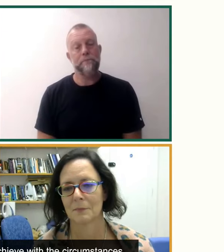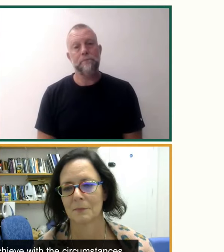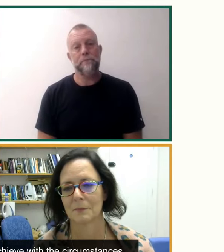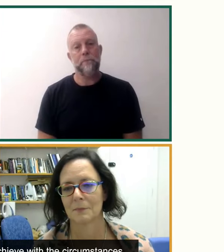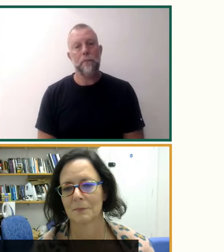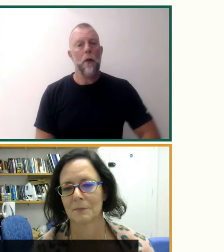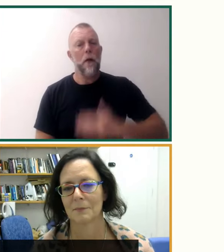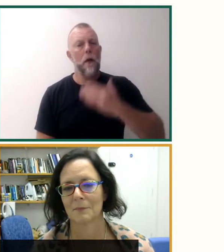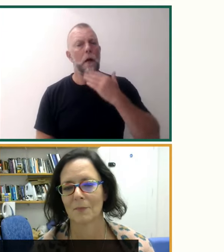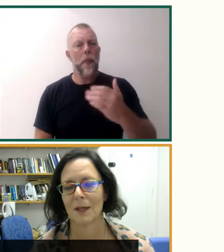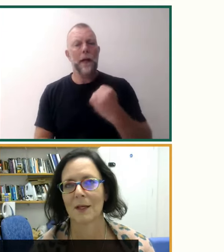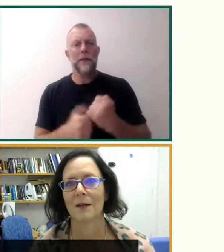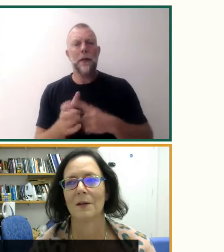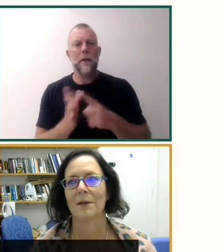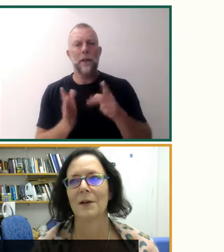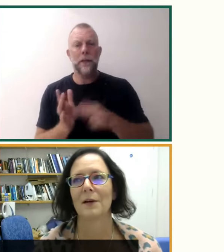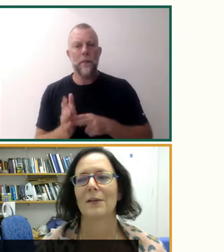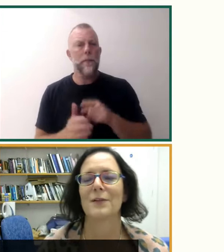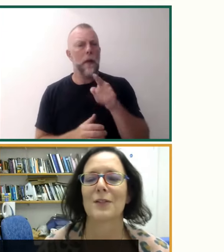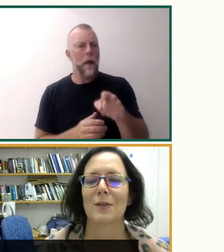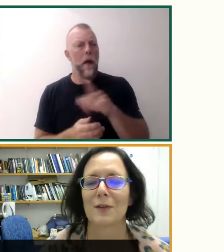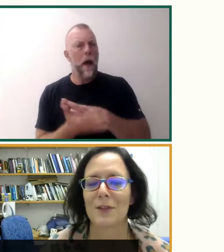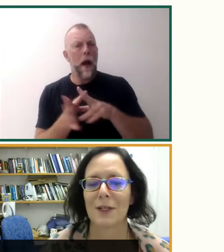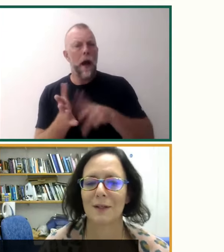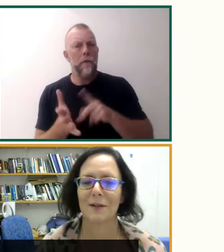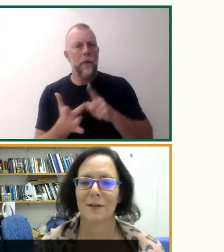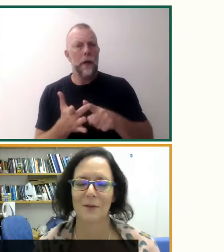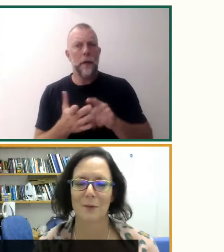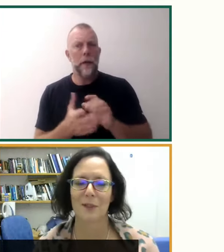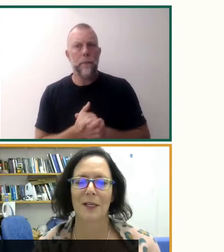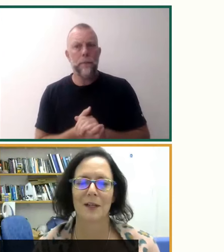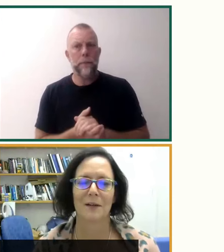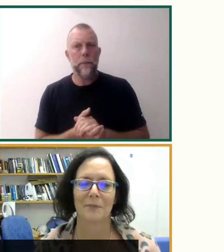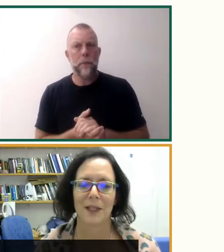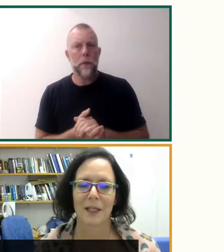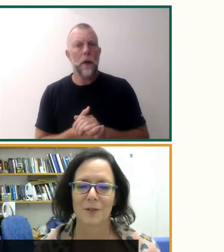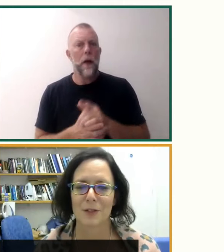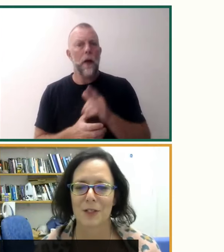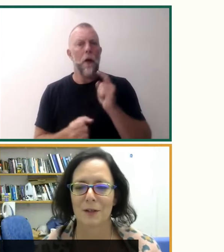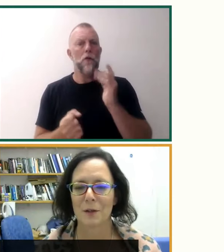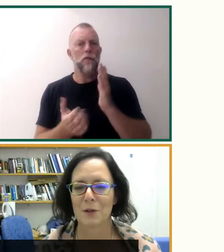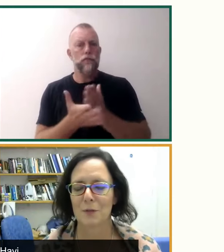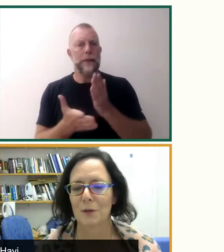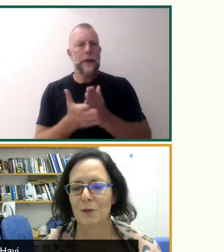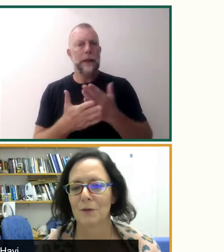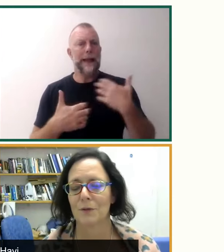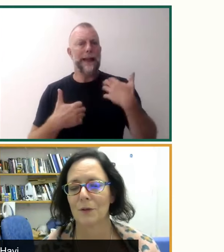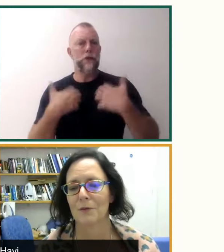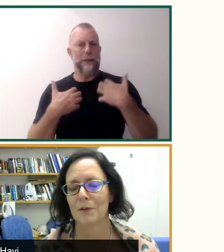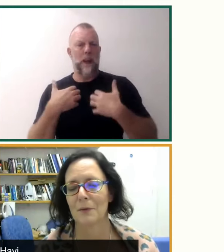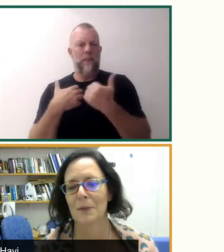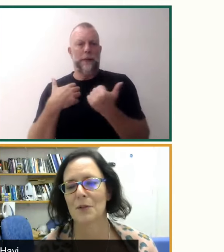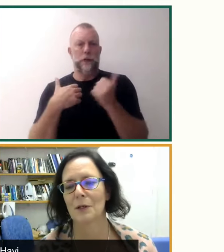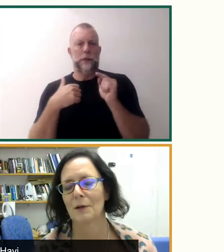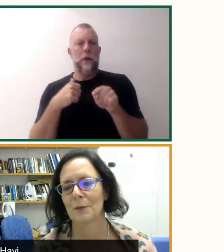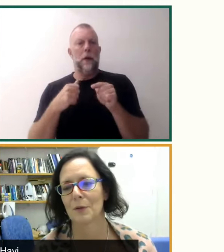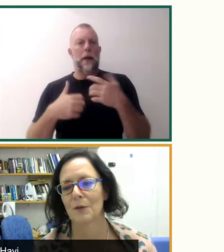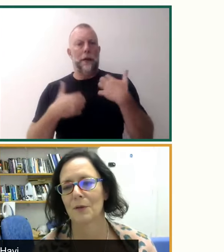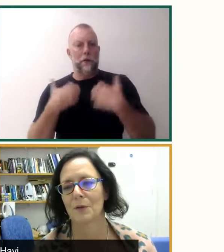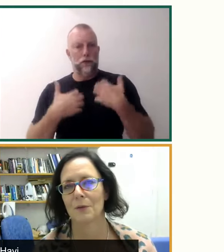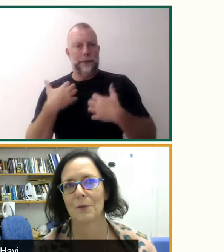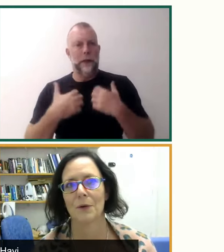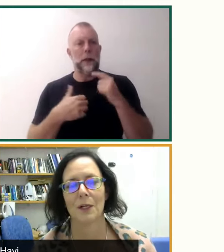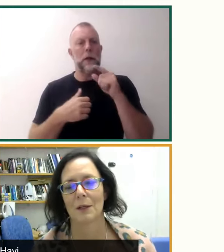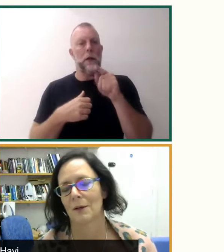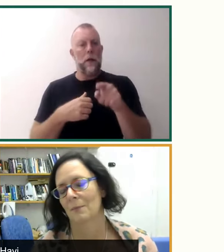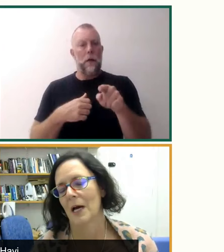Thanks, Gavin. Havi? Yeah, that's really interesting and useful, and, you know, very much in line